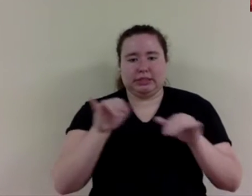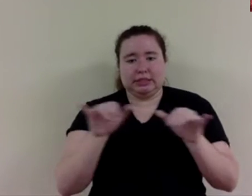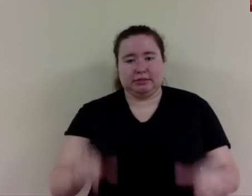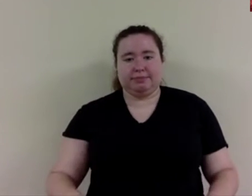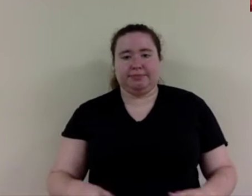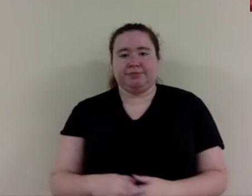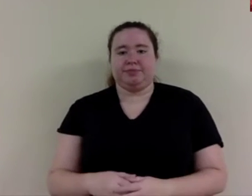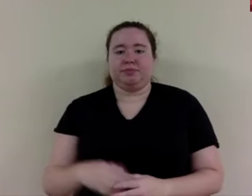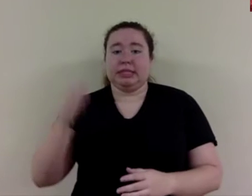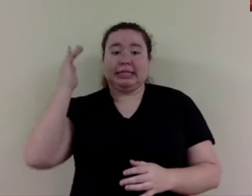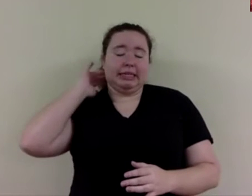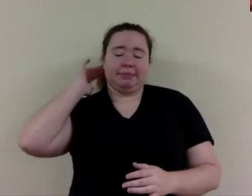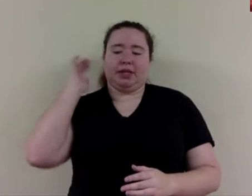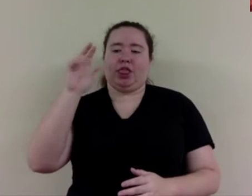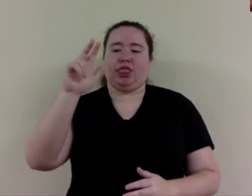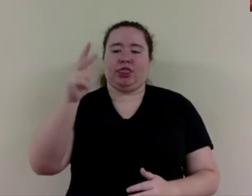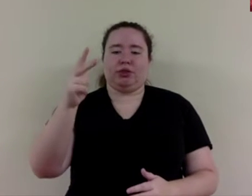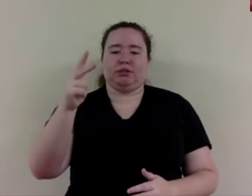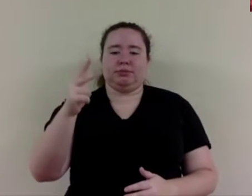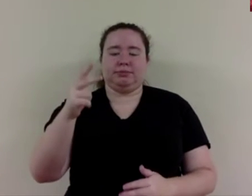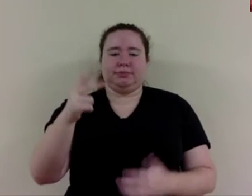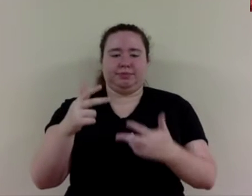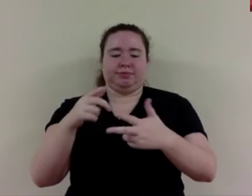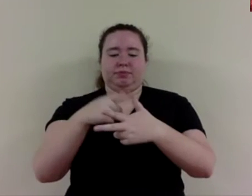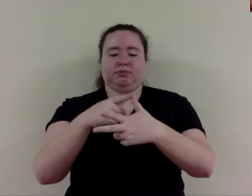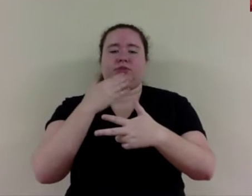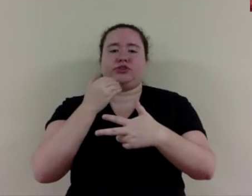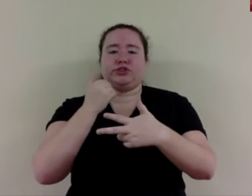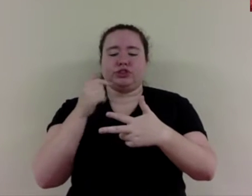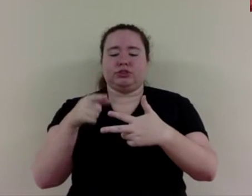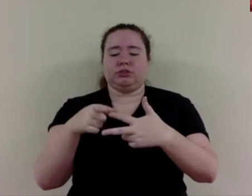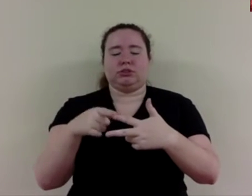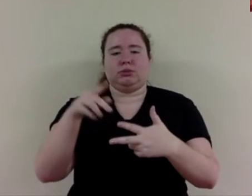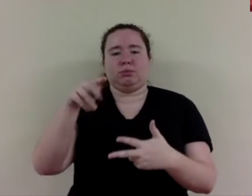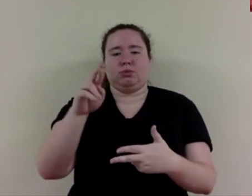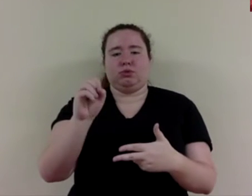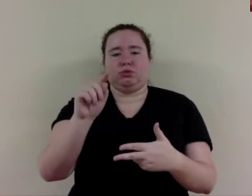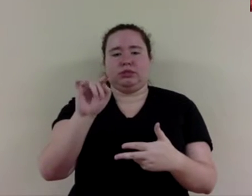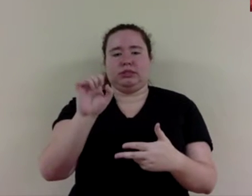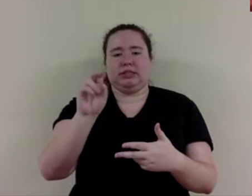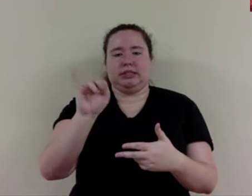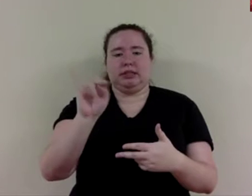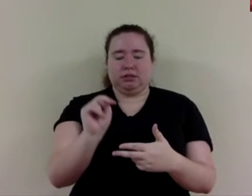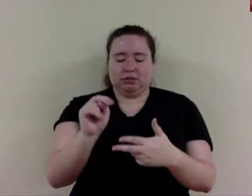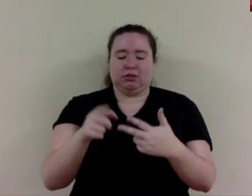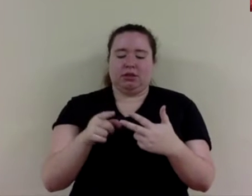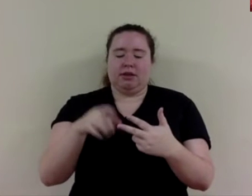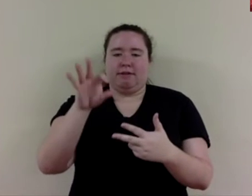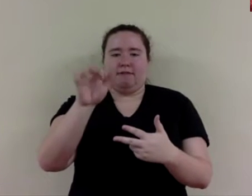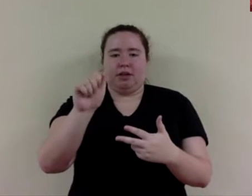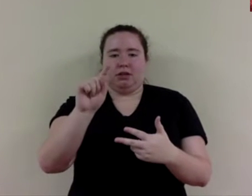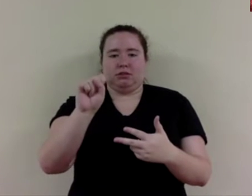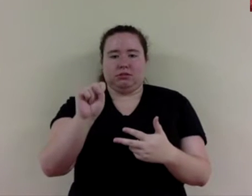three macromolecules. We're going to keep track of sugars or carbohydrates, we're going to keep track of proteins, and we're going to keep track of fat